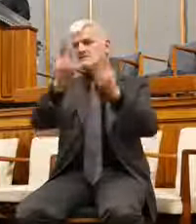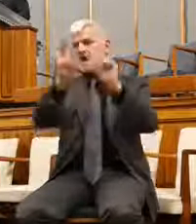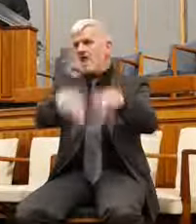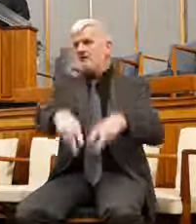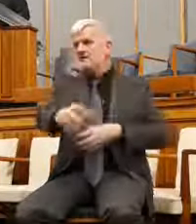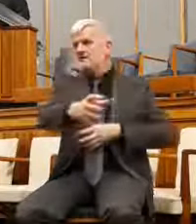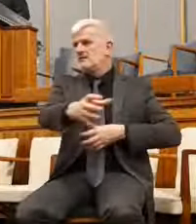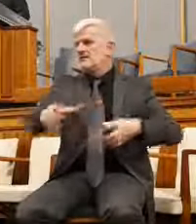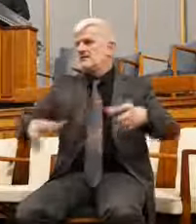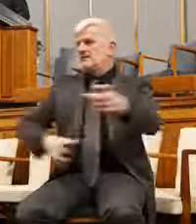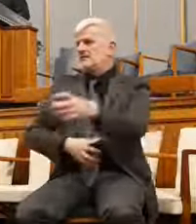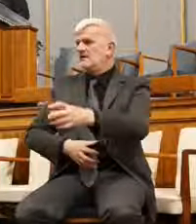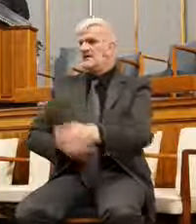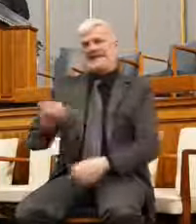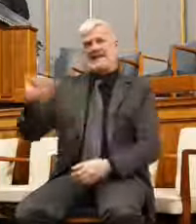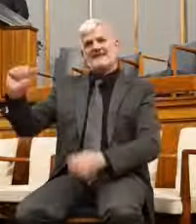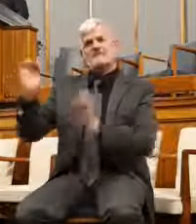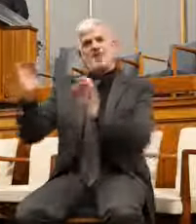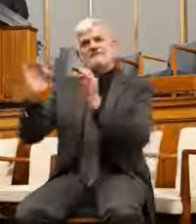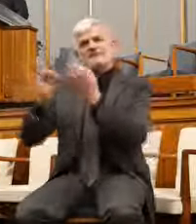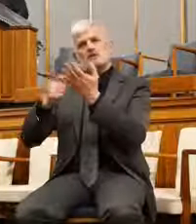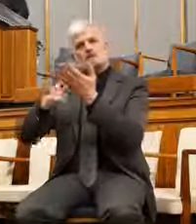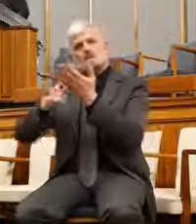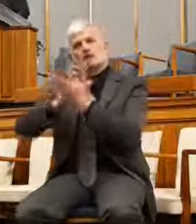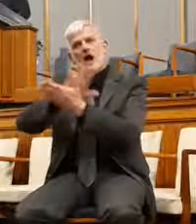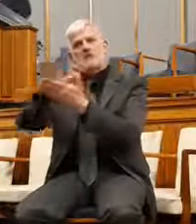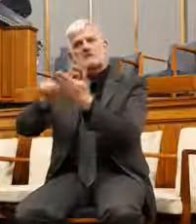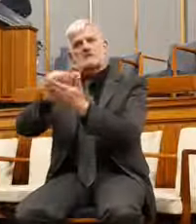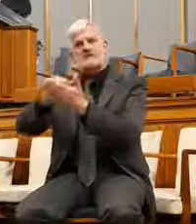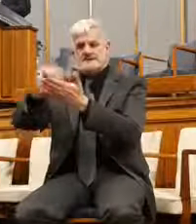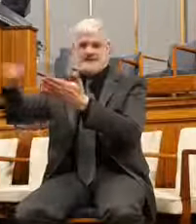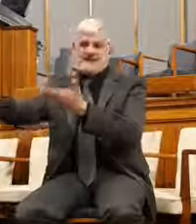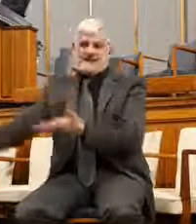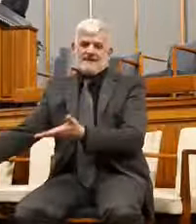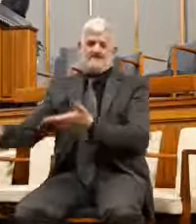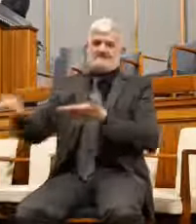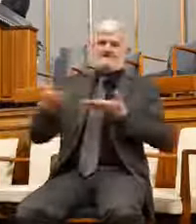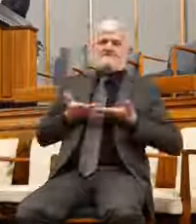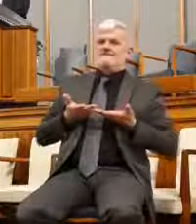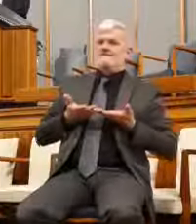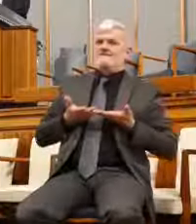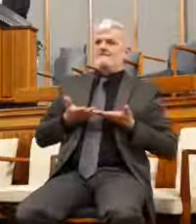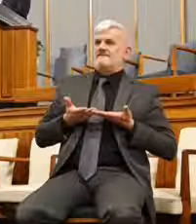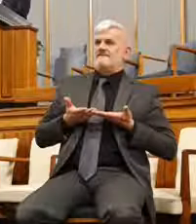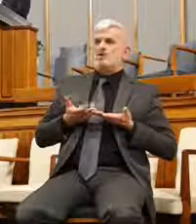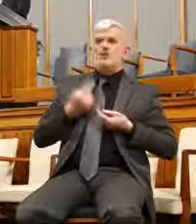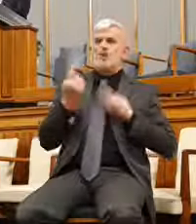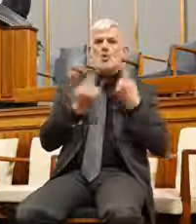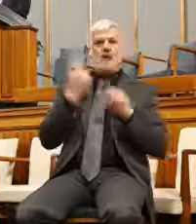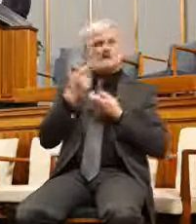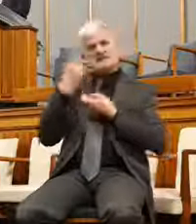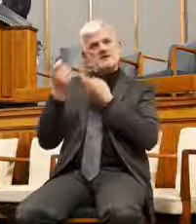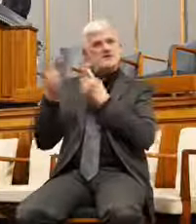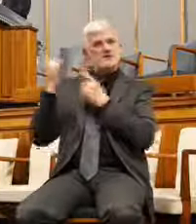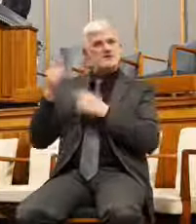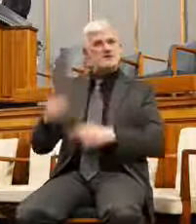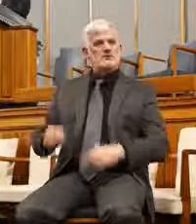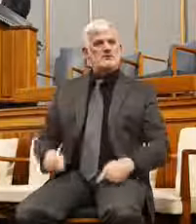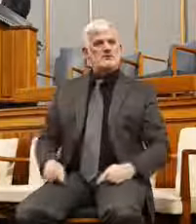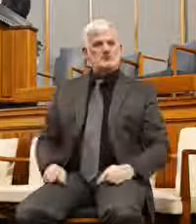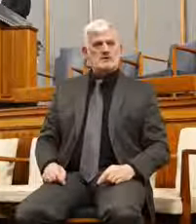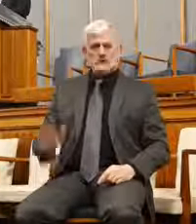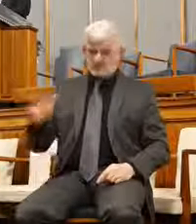his perfect righteousness to be imputed to all who embrace him and come to him. And when